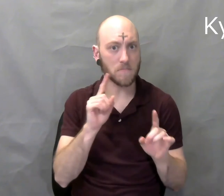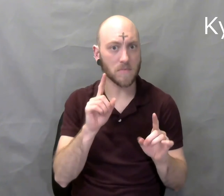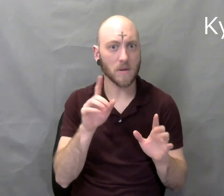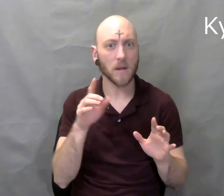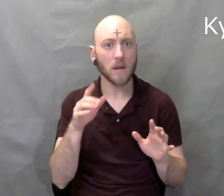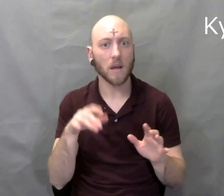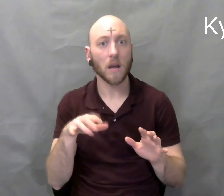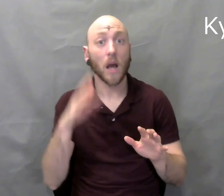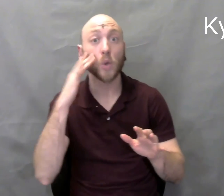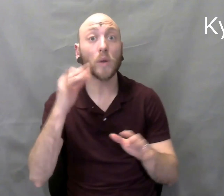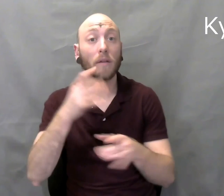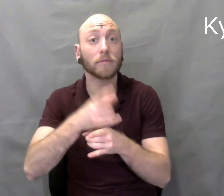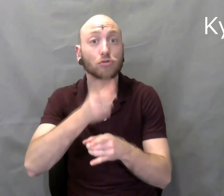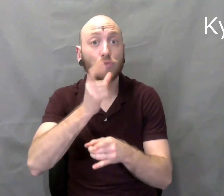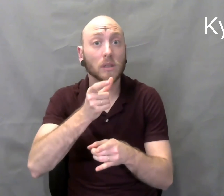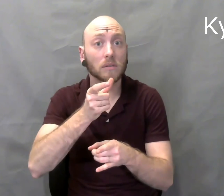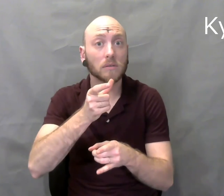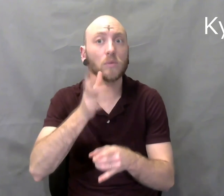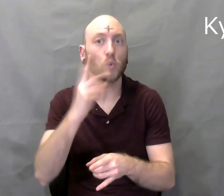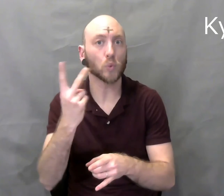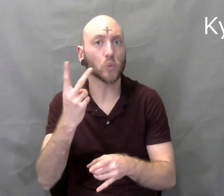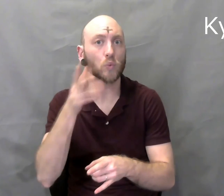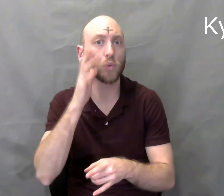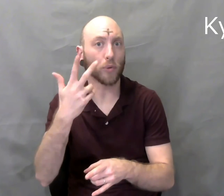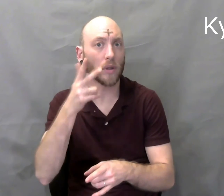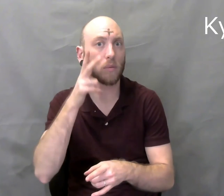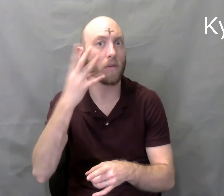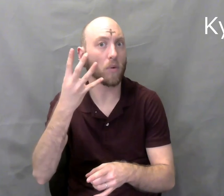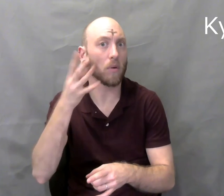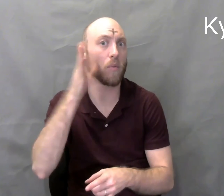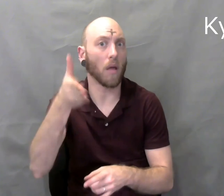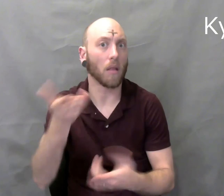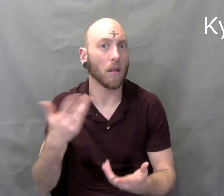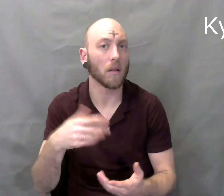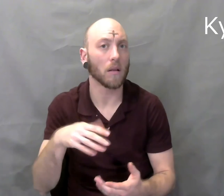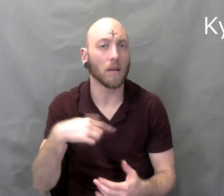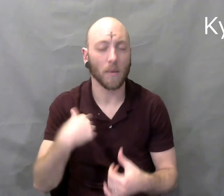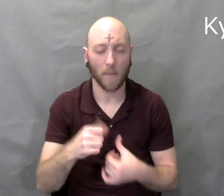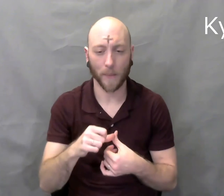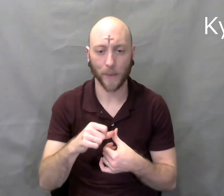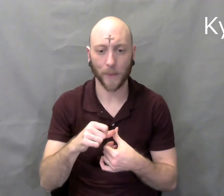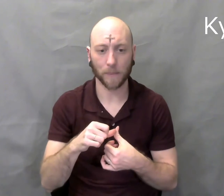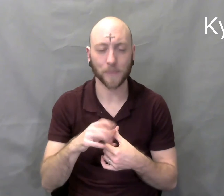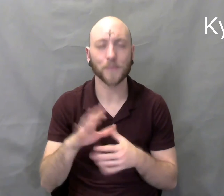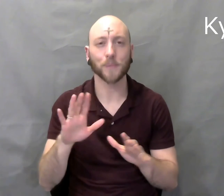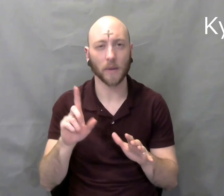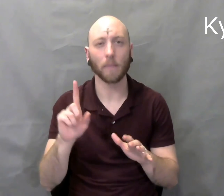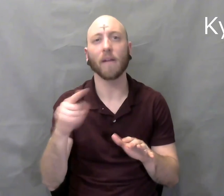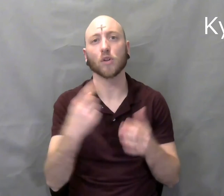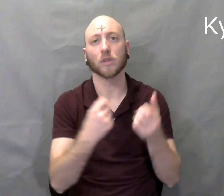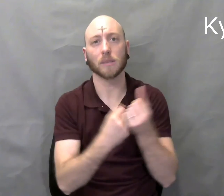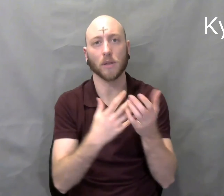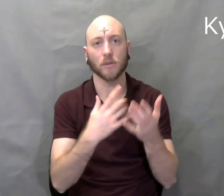if I drank one drink, I would drink another. And I remember my first sponsor, he was like, are